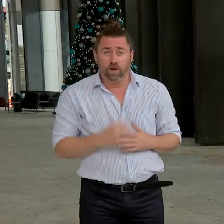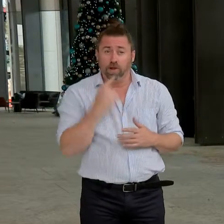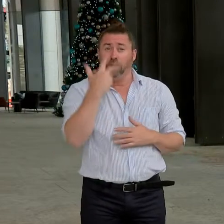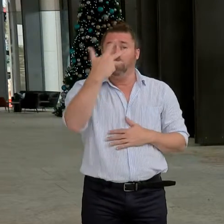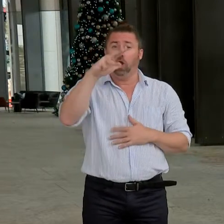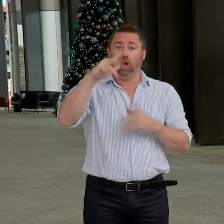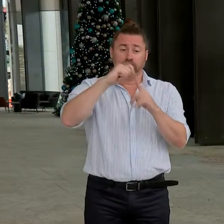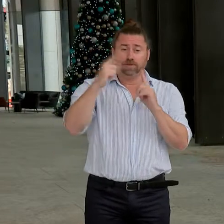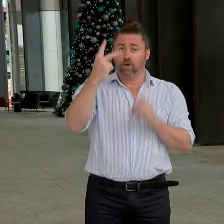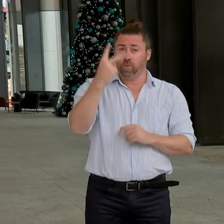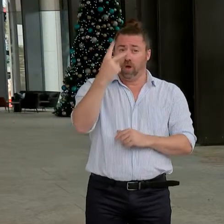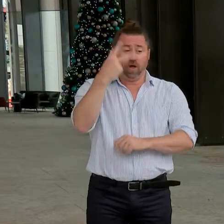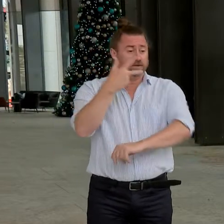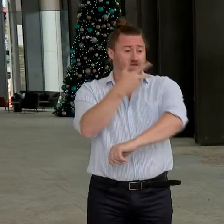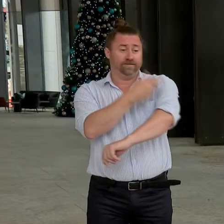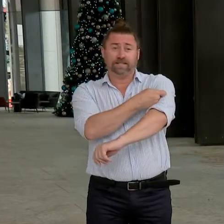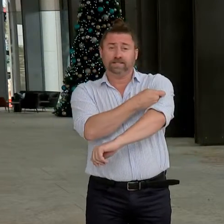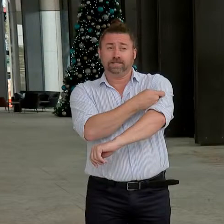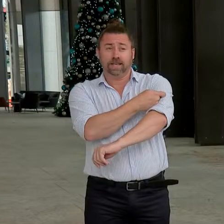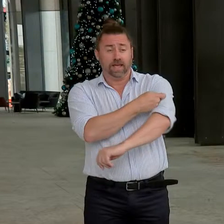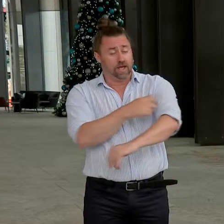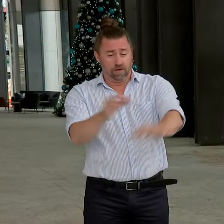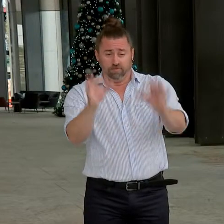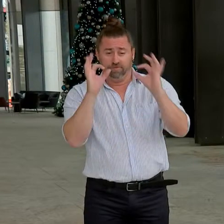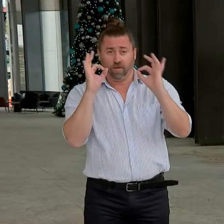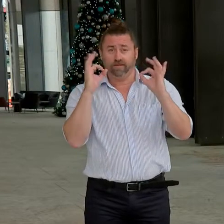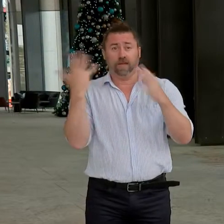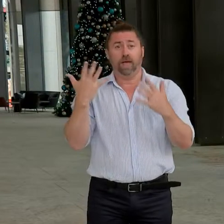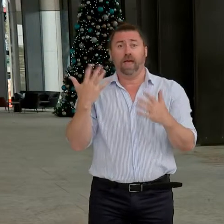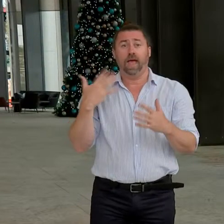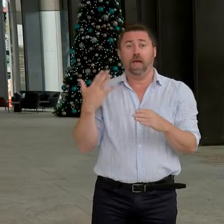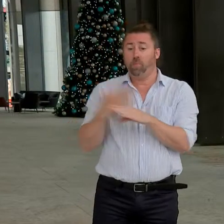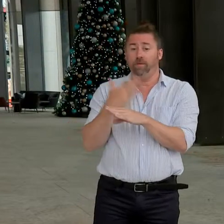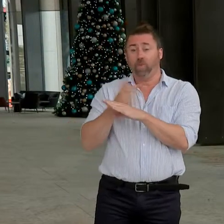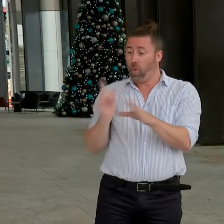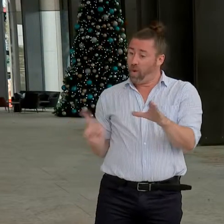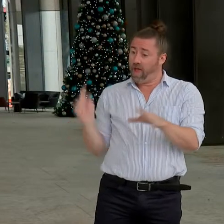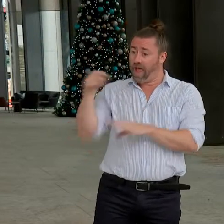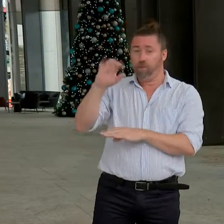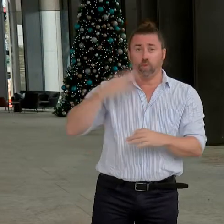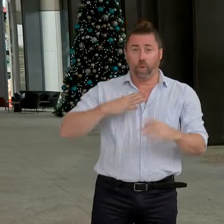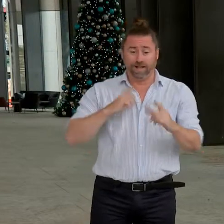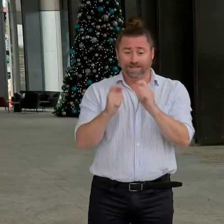we hit that 90% quicker, then we're moving away from those requirements anyway.